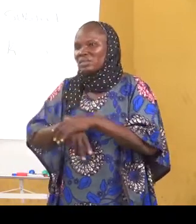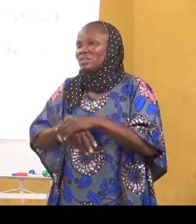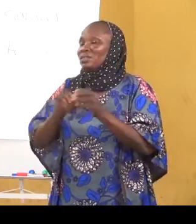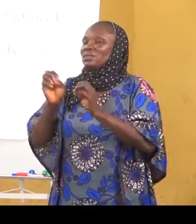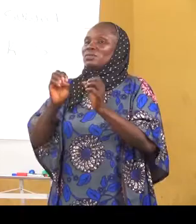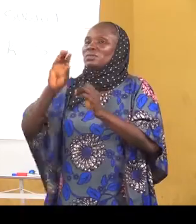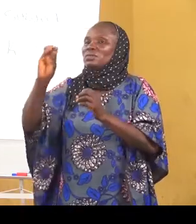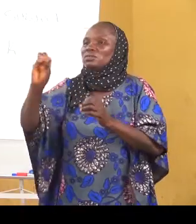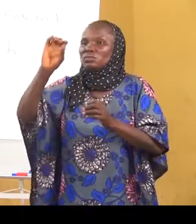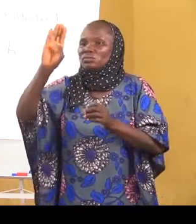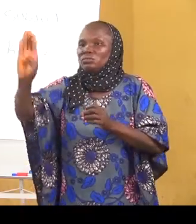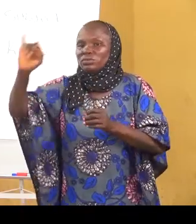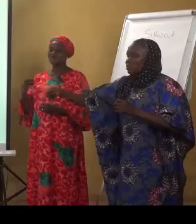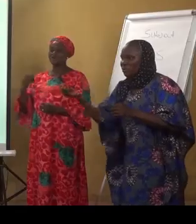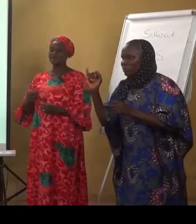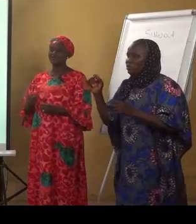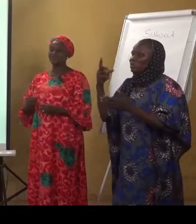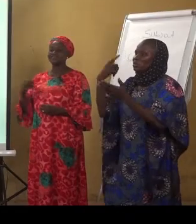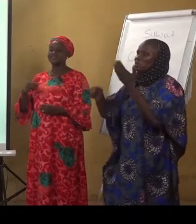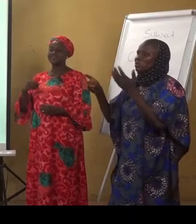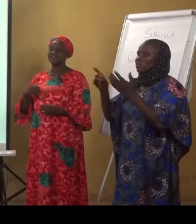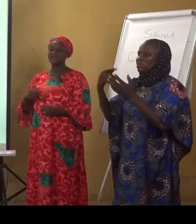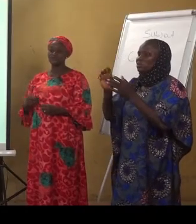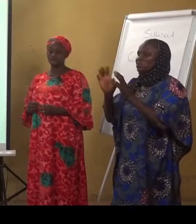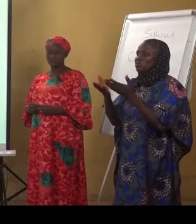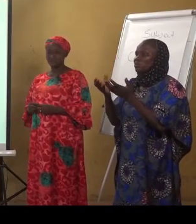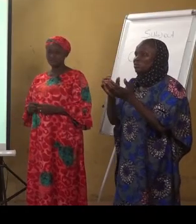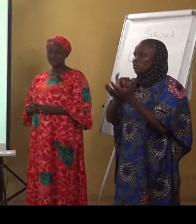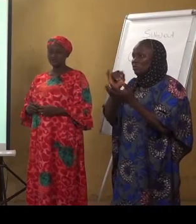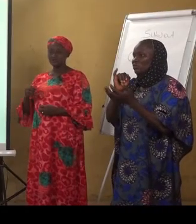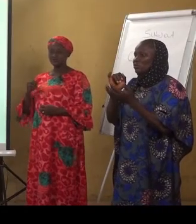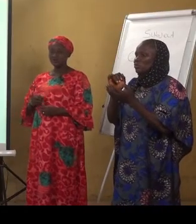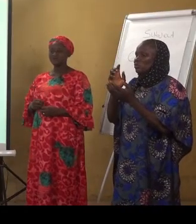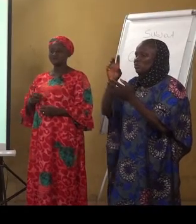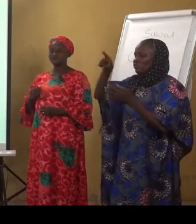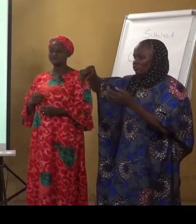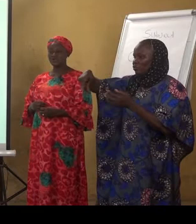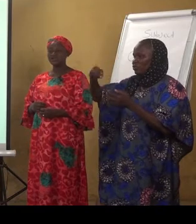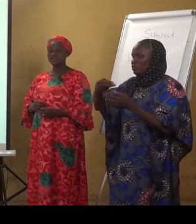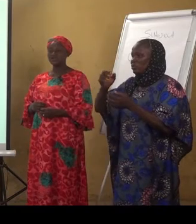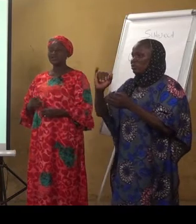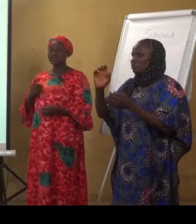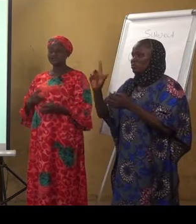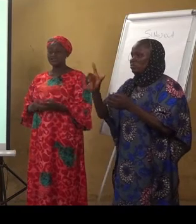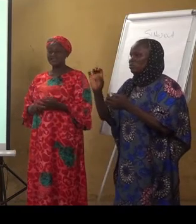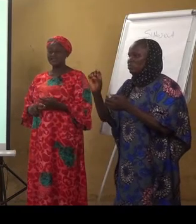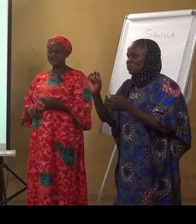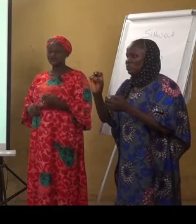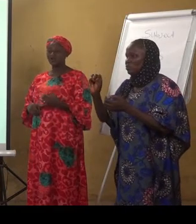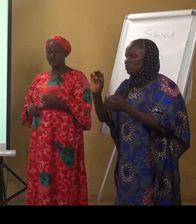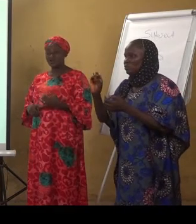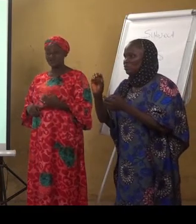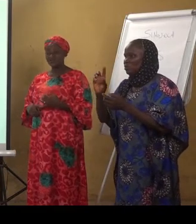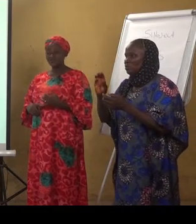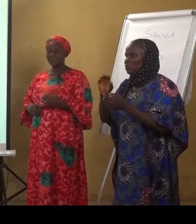they'll ask you to tell what the book of Philemon is centered on. So the book of Philemon is not centered